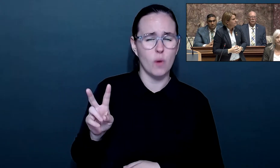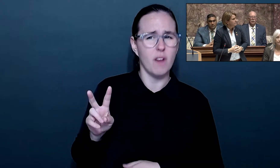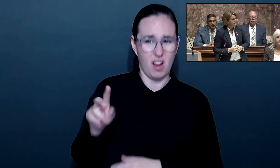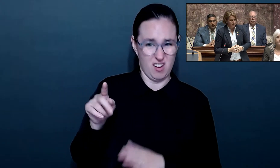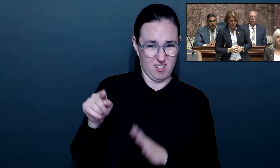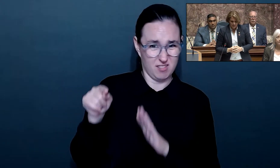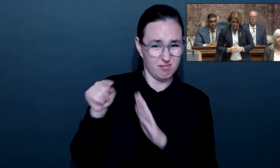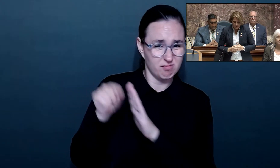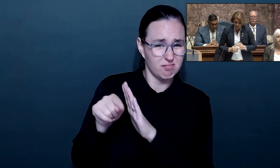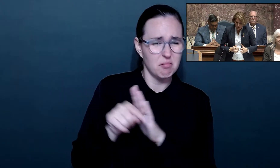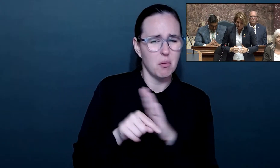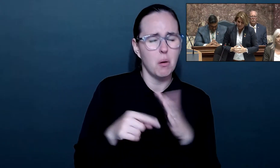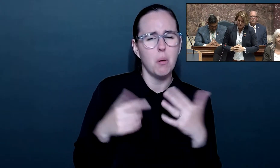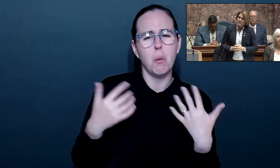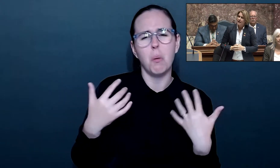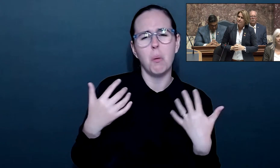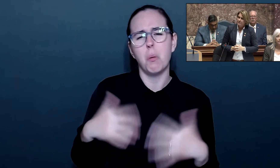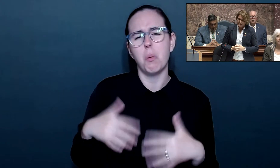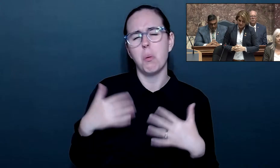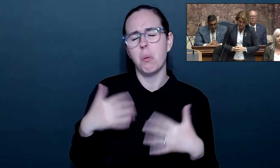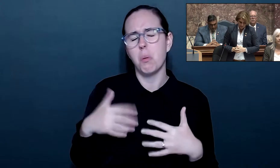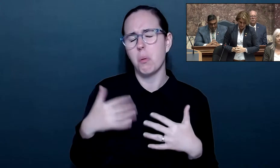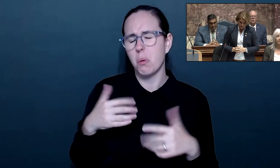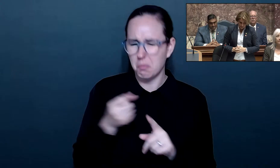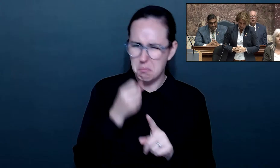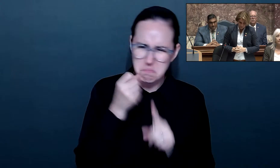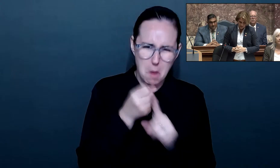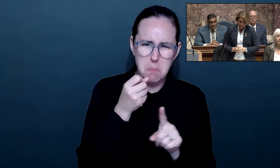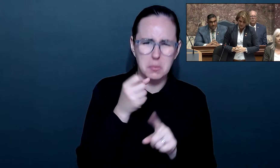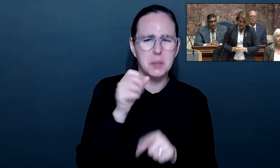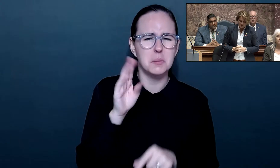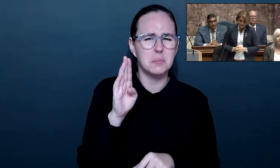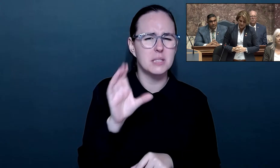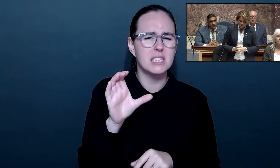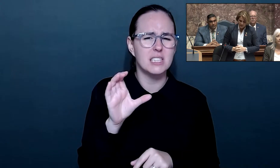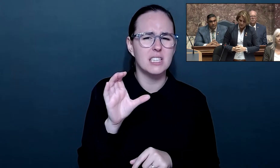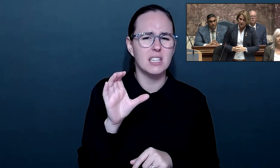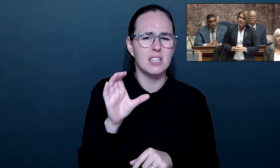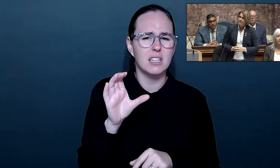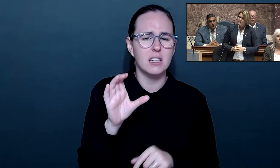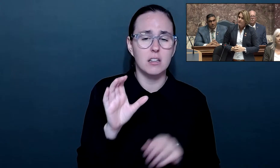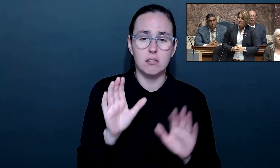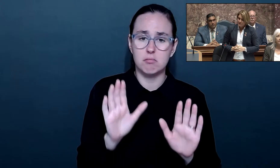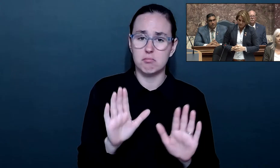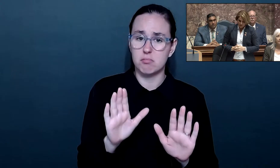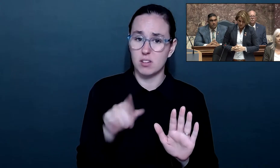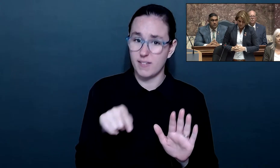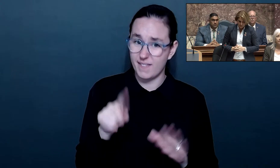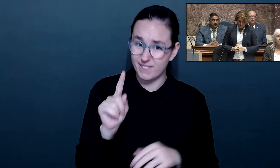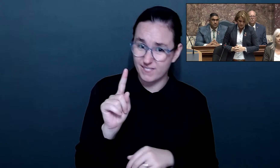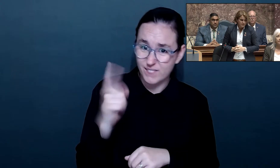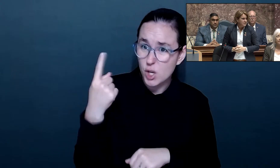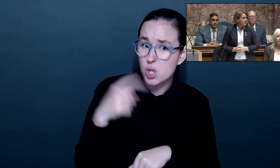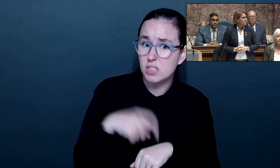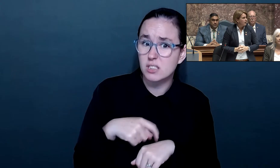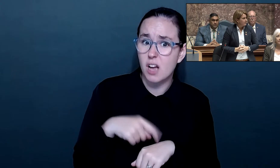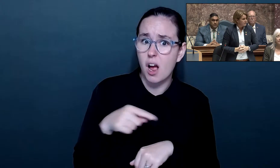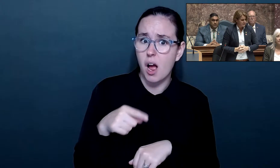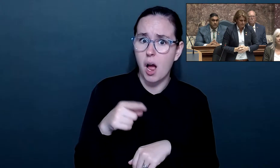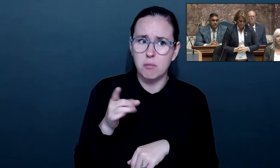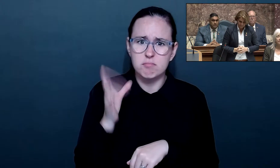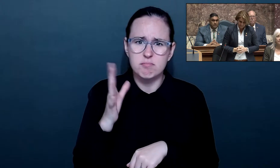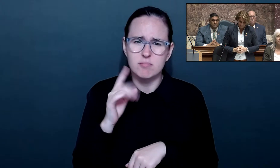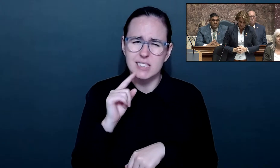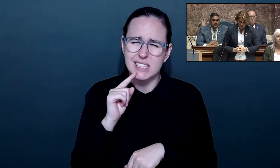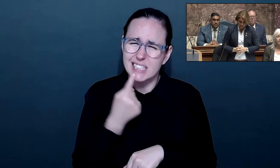Speaker, this is not the first time there have been serious injuries or deaths involving people with severe mental illness in our